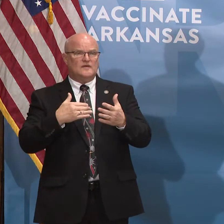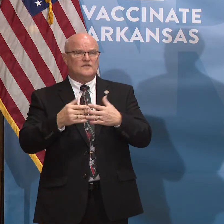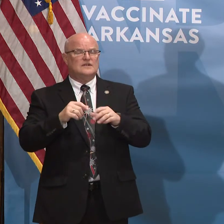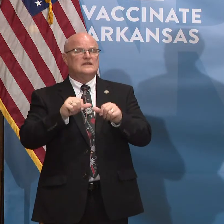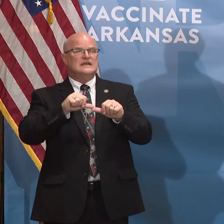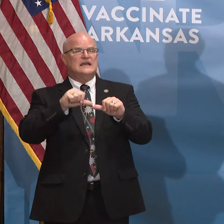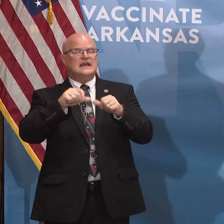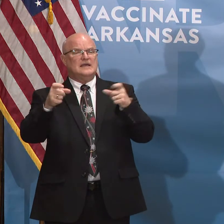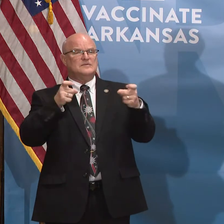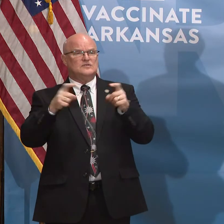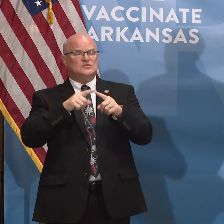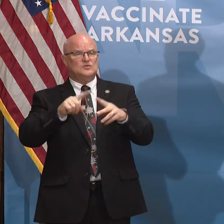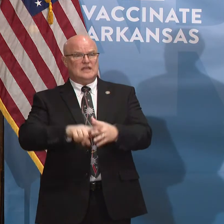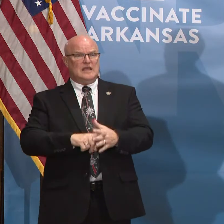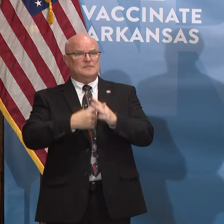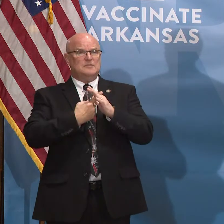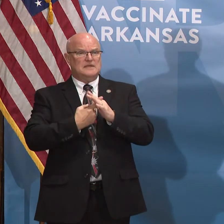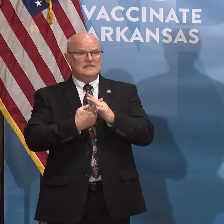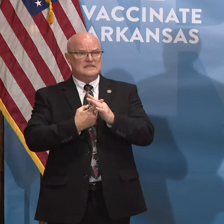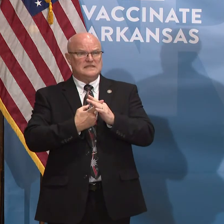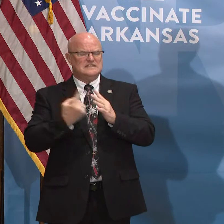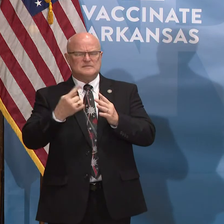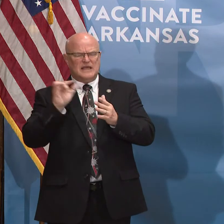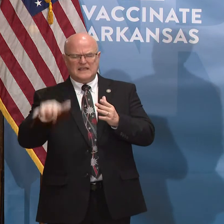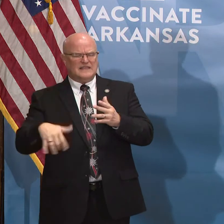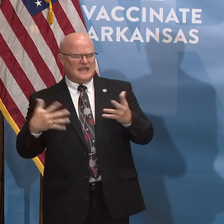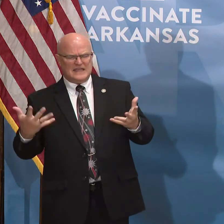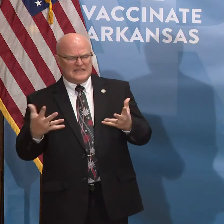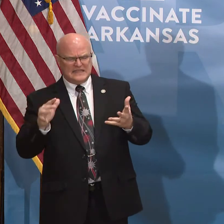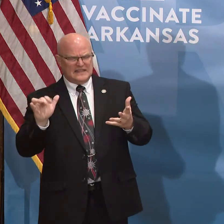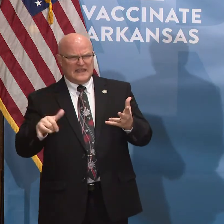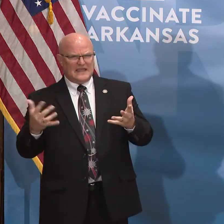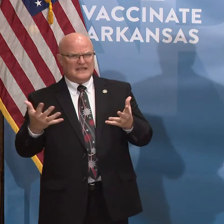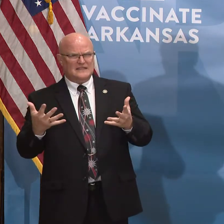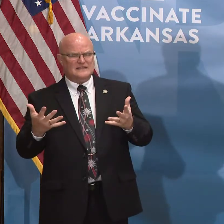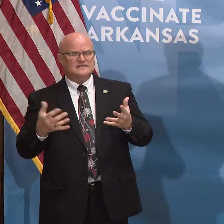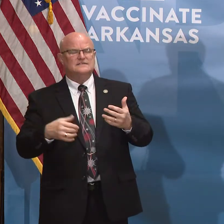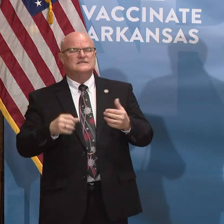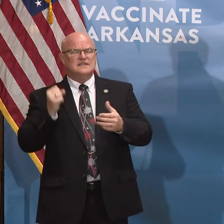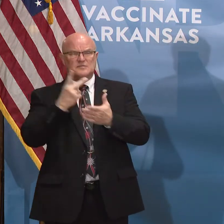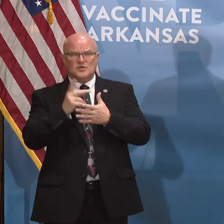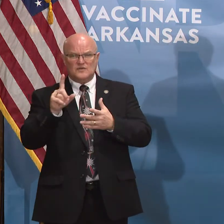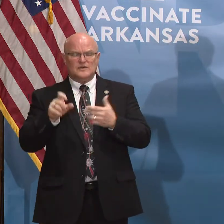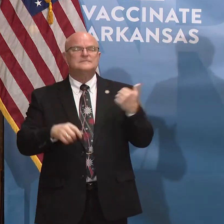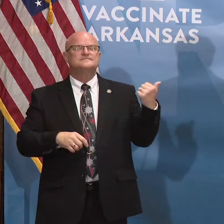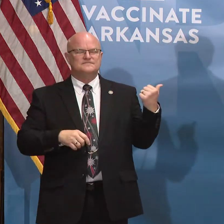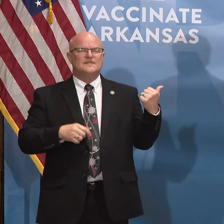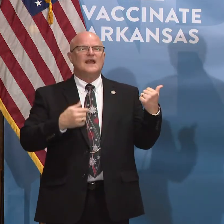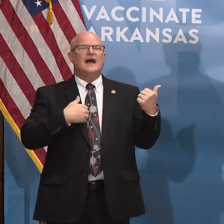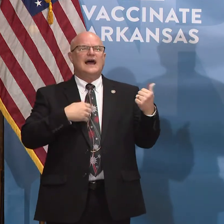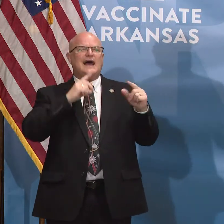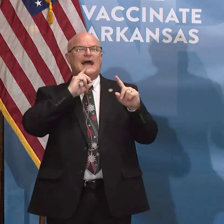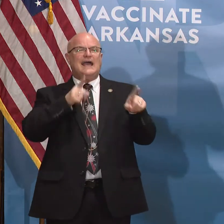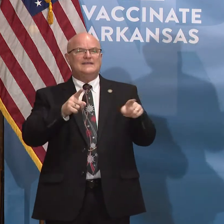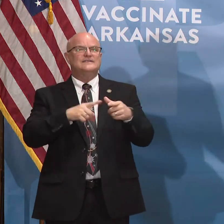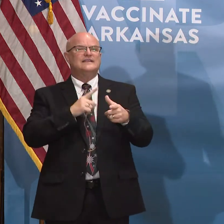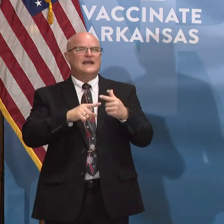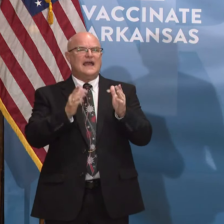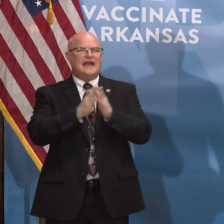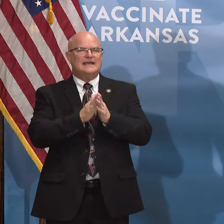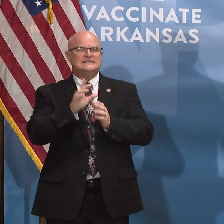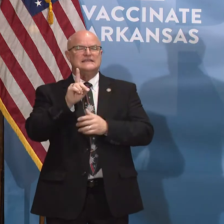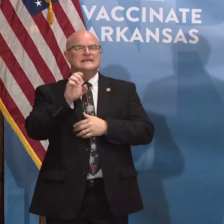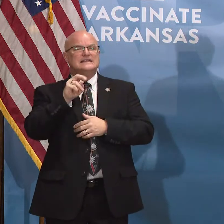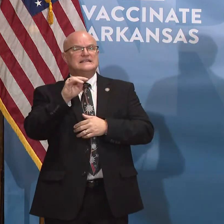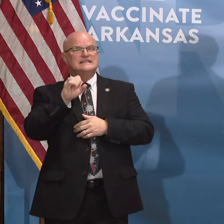to implement. All right. Something like that. Did that get approved? Yeah, let me answer it. Then I'm going to ask Dennis Smith